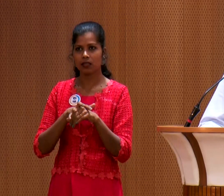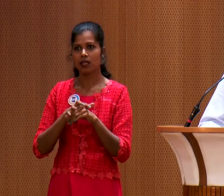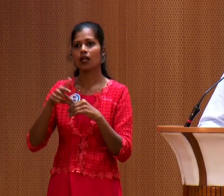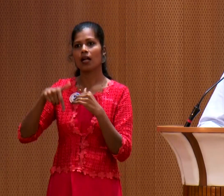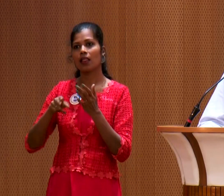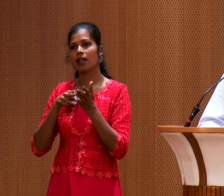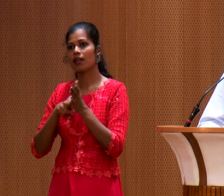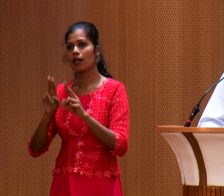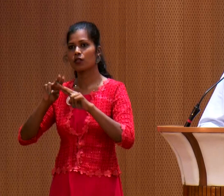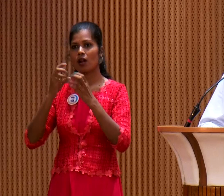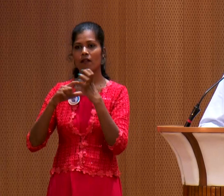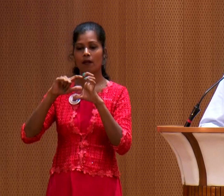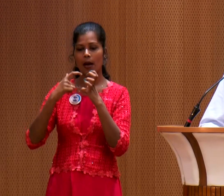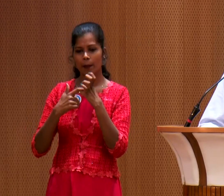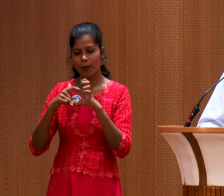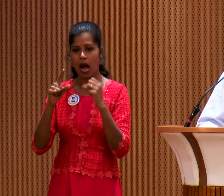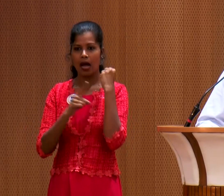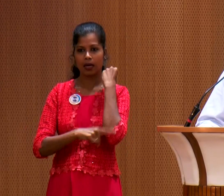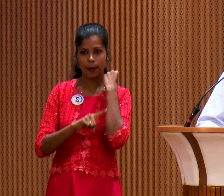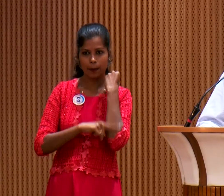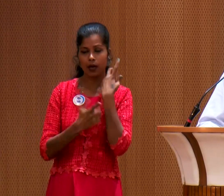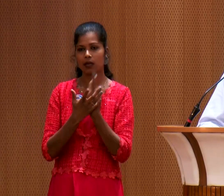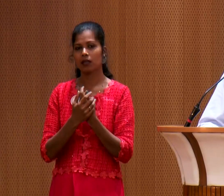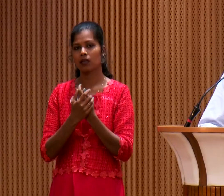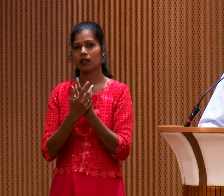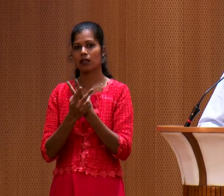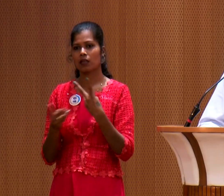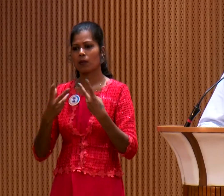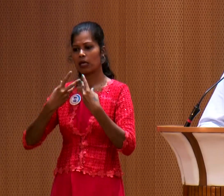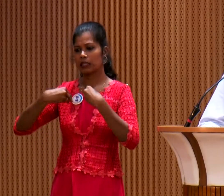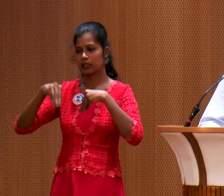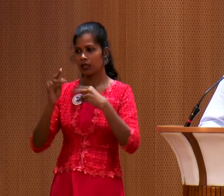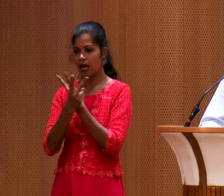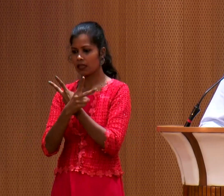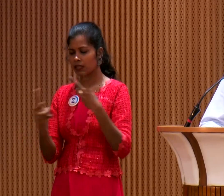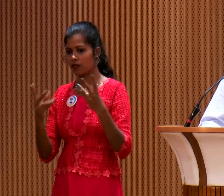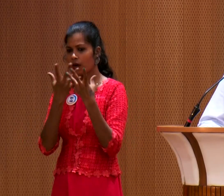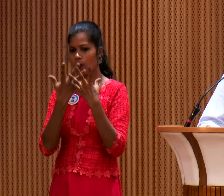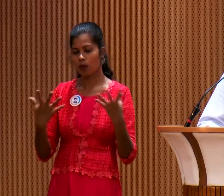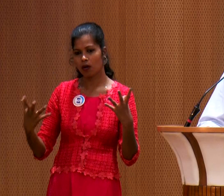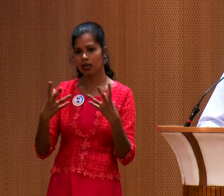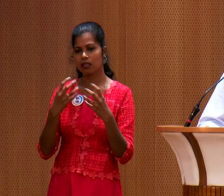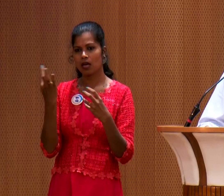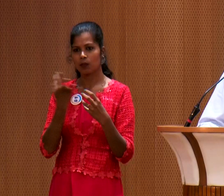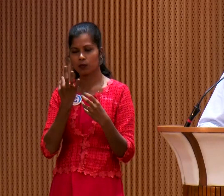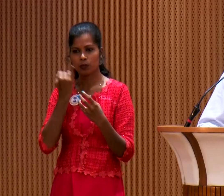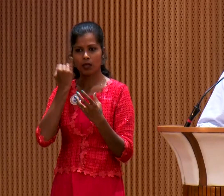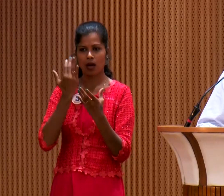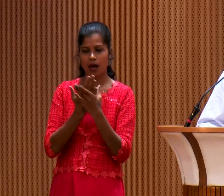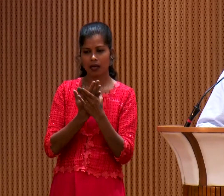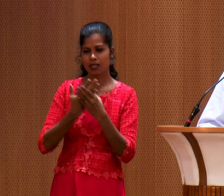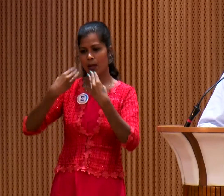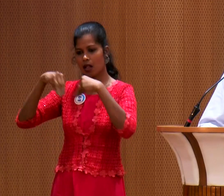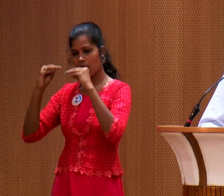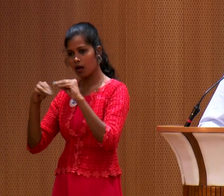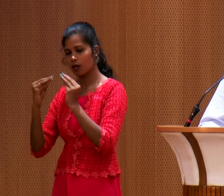these natural fibers with rubber and make a wide range of products. And the exporters of